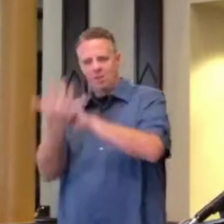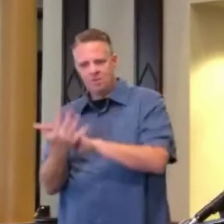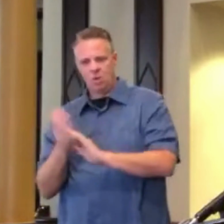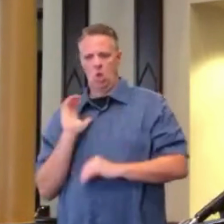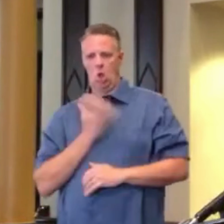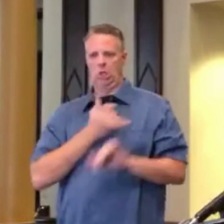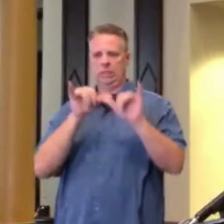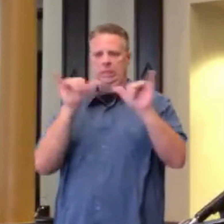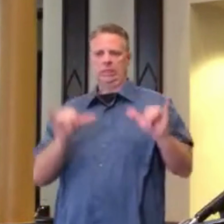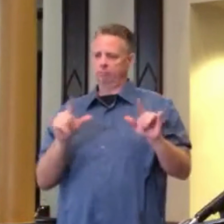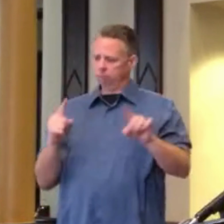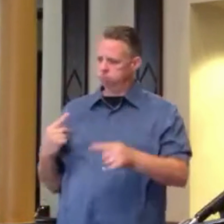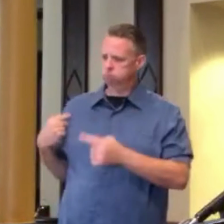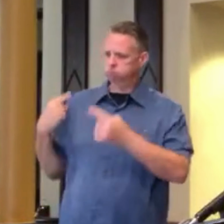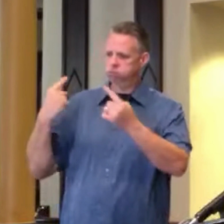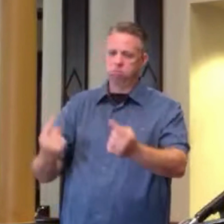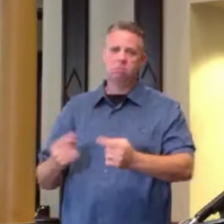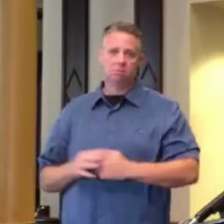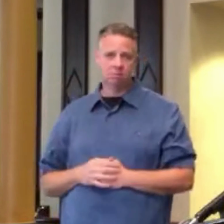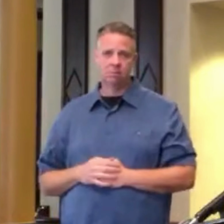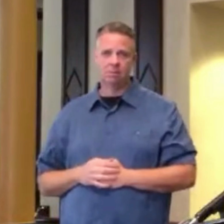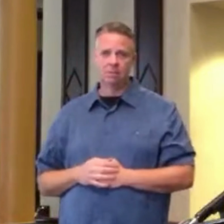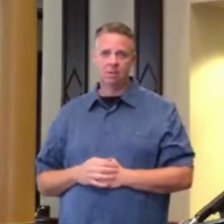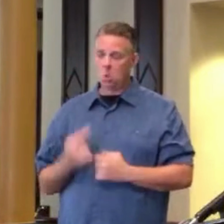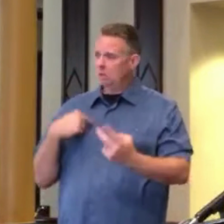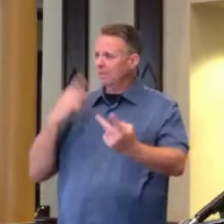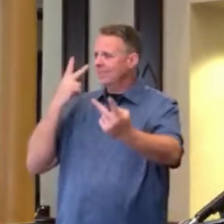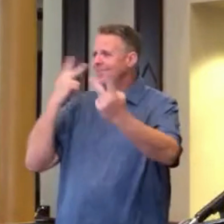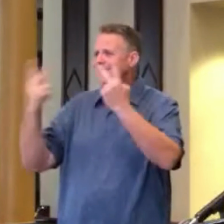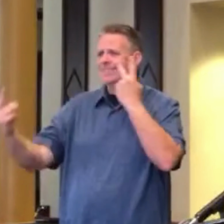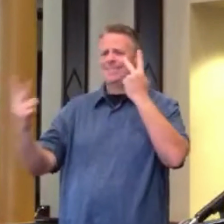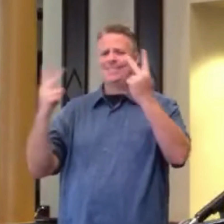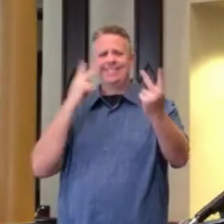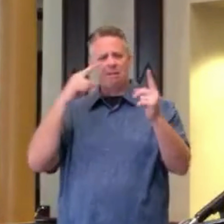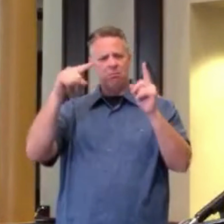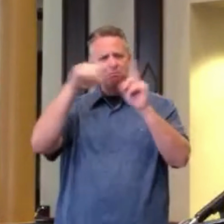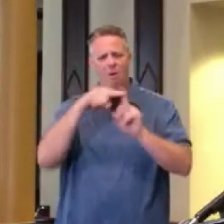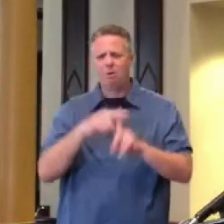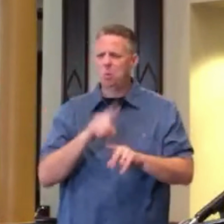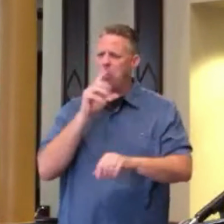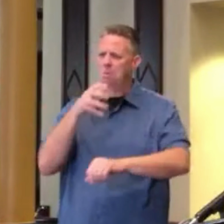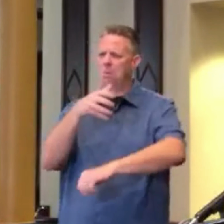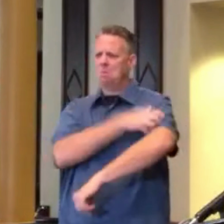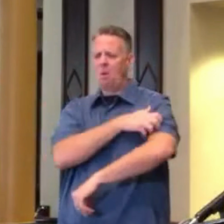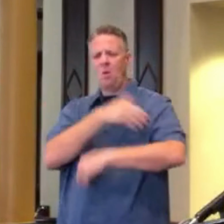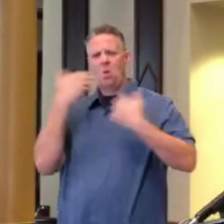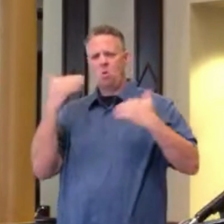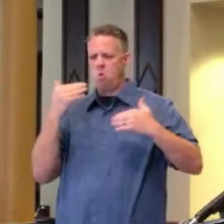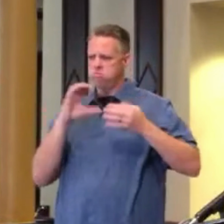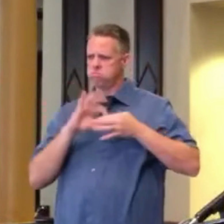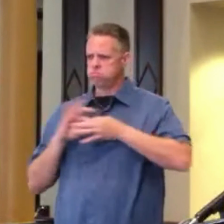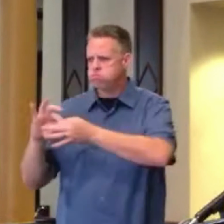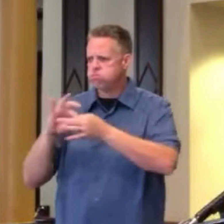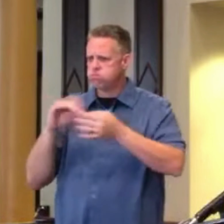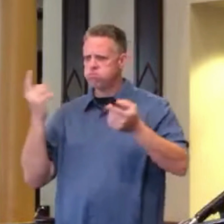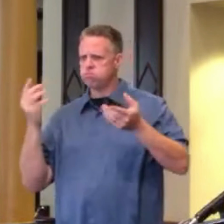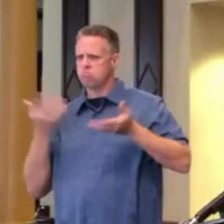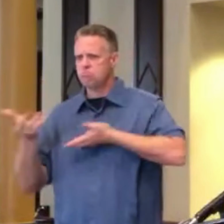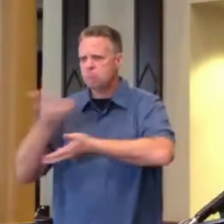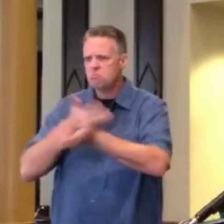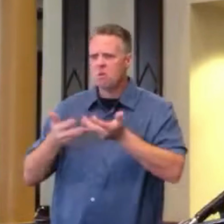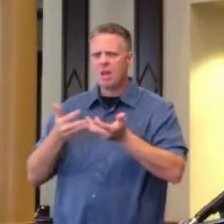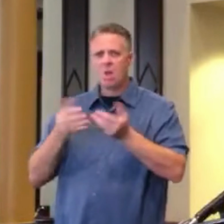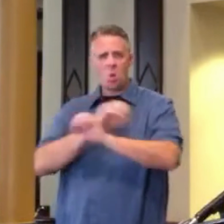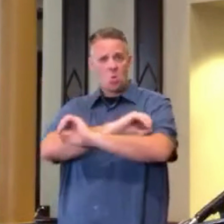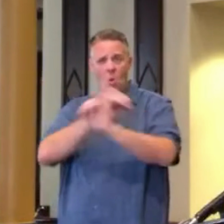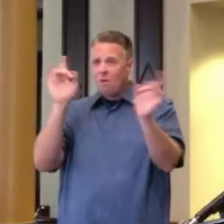systems. We've seen the positive power of collective and focused and nonviolent action.